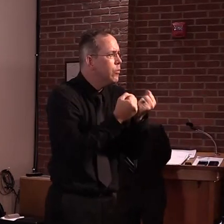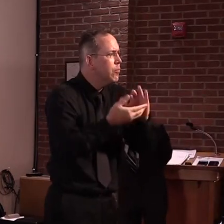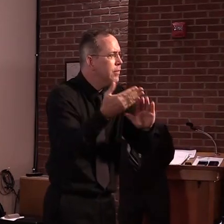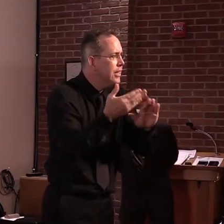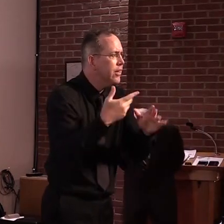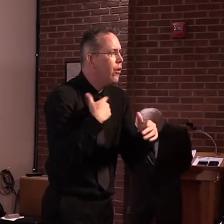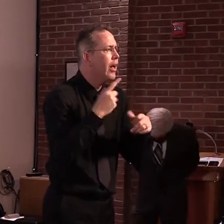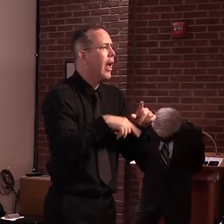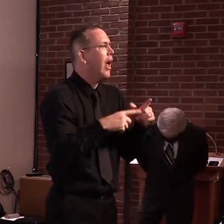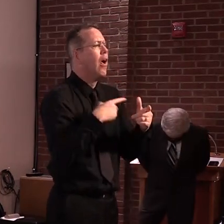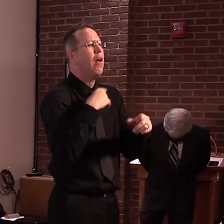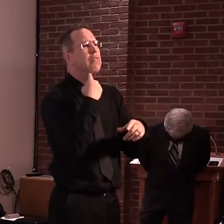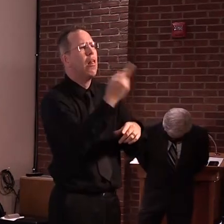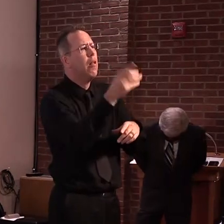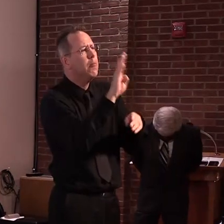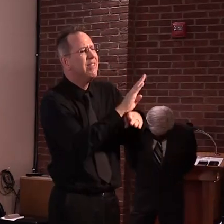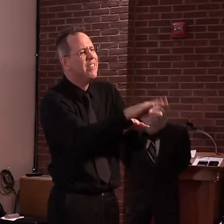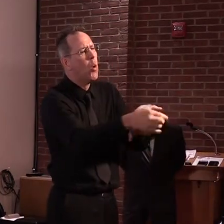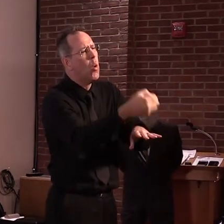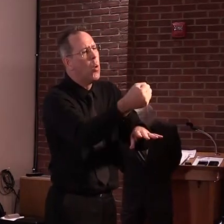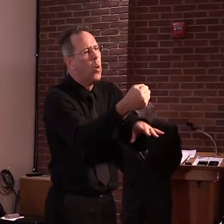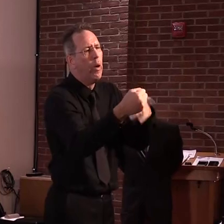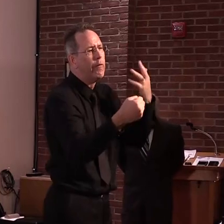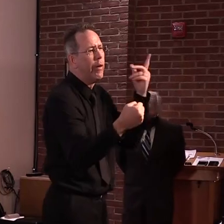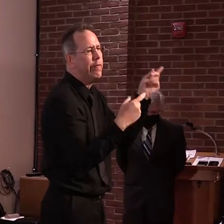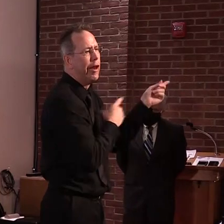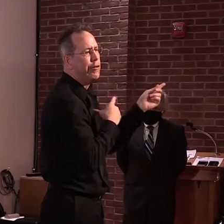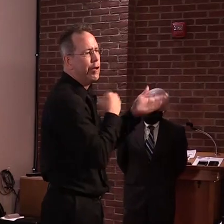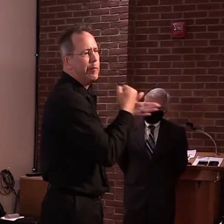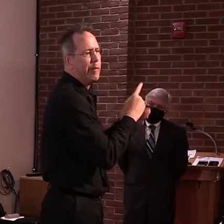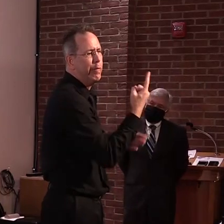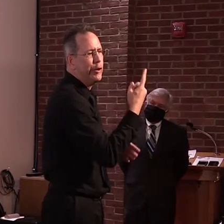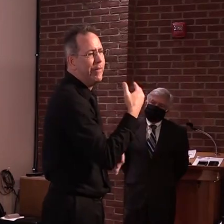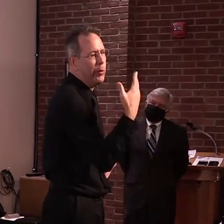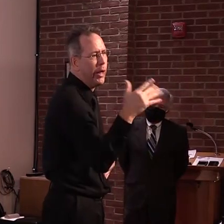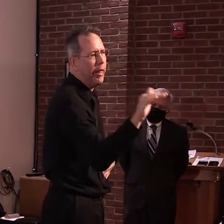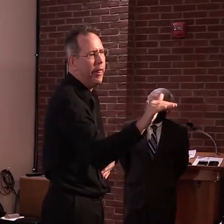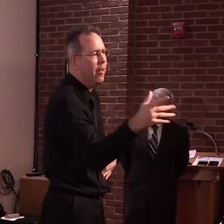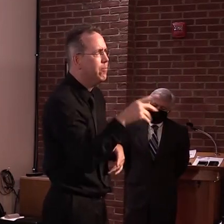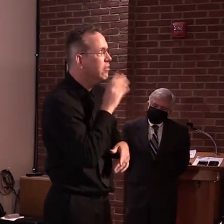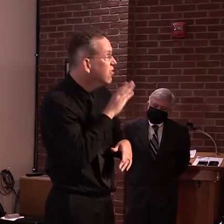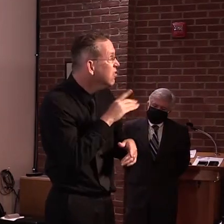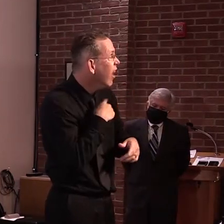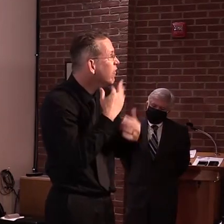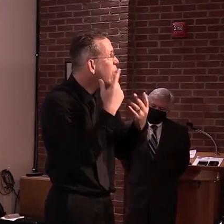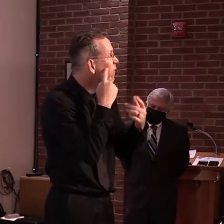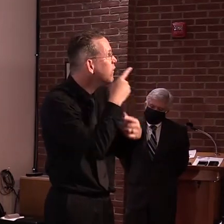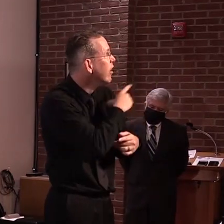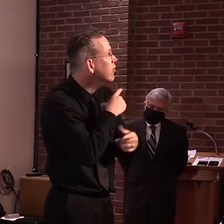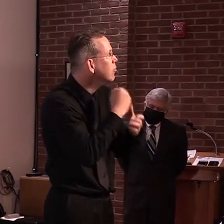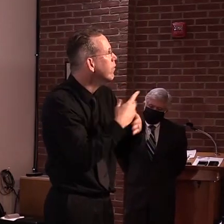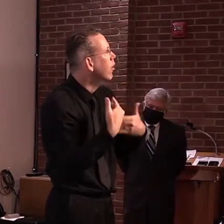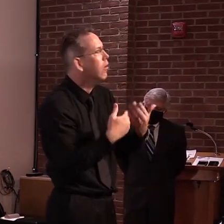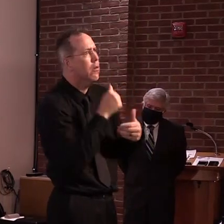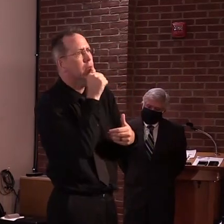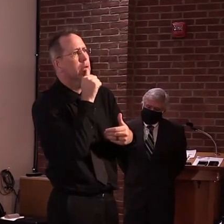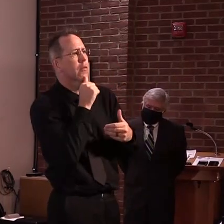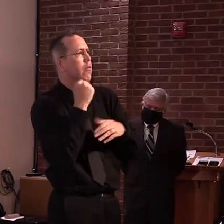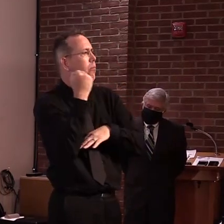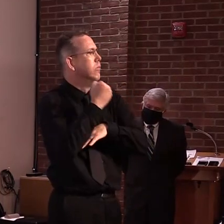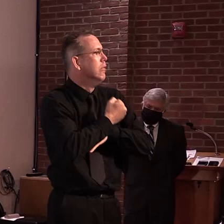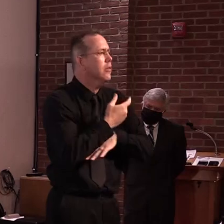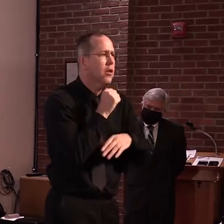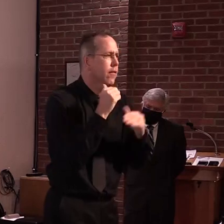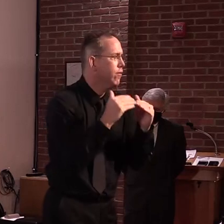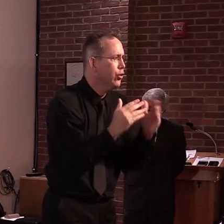lifeline they have been waiting for. Vermont needs this substantial investment so that we may help businesses rehire those who are